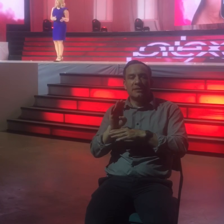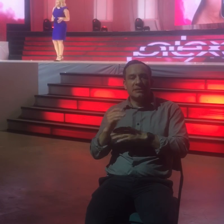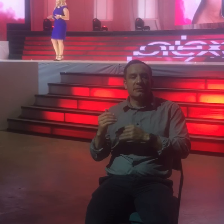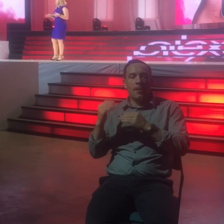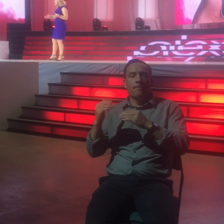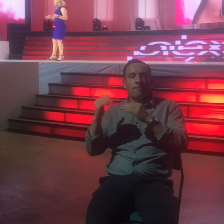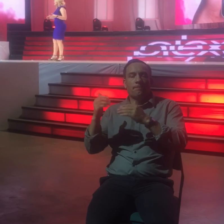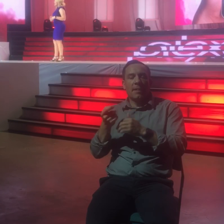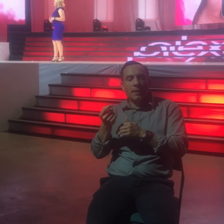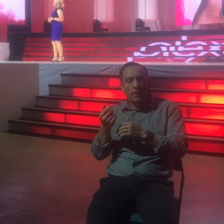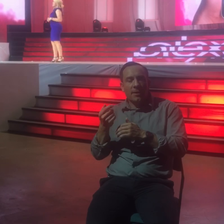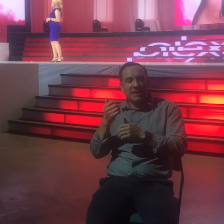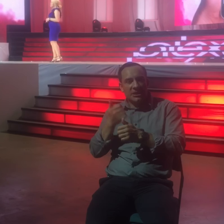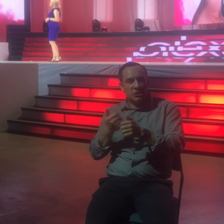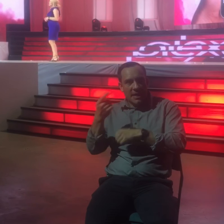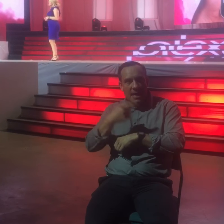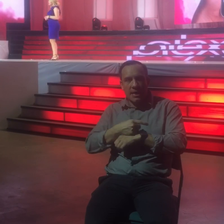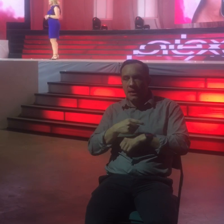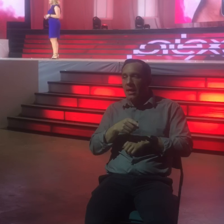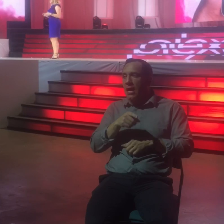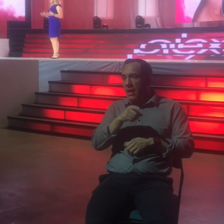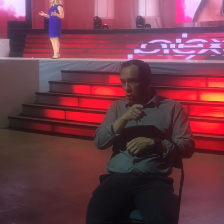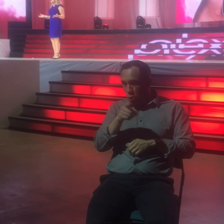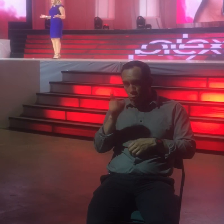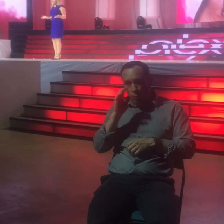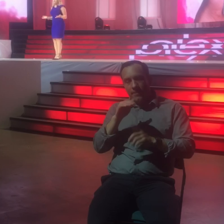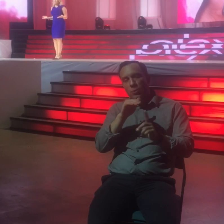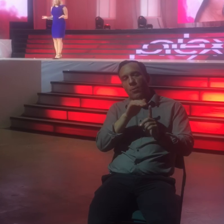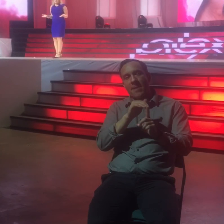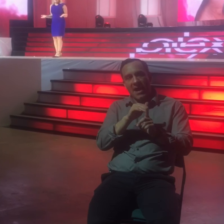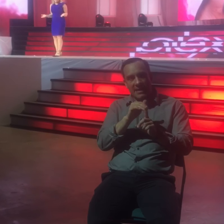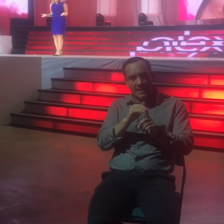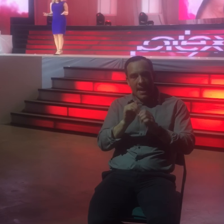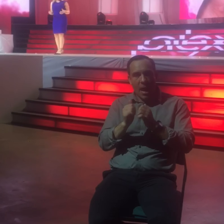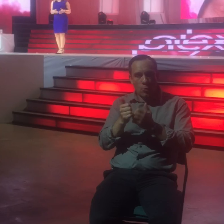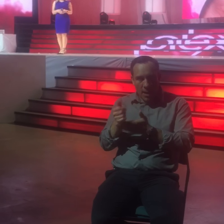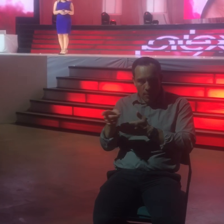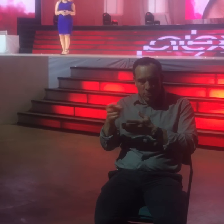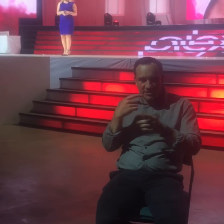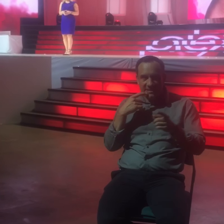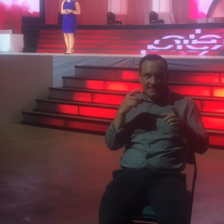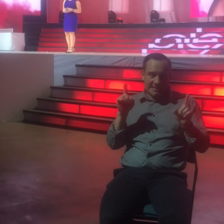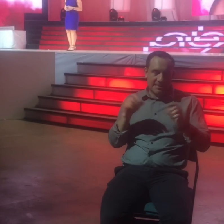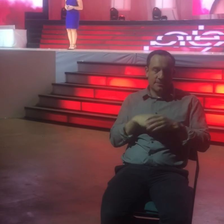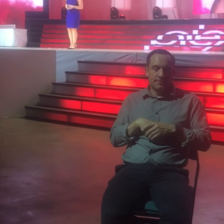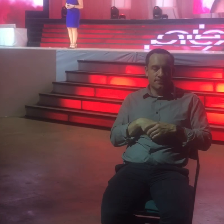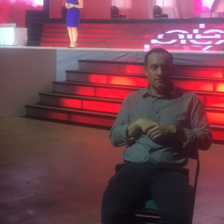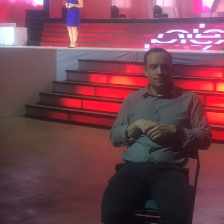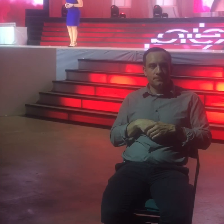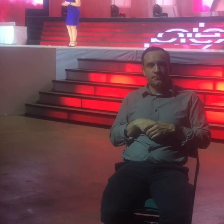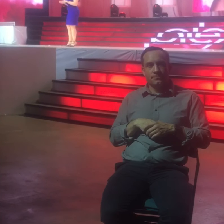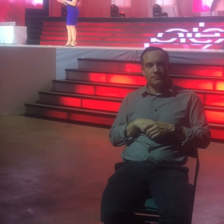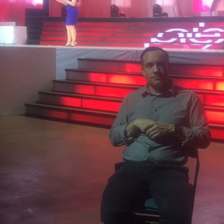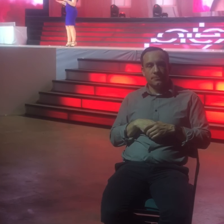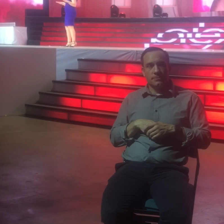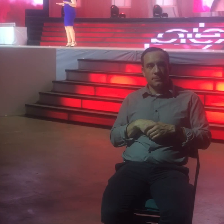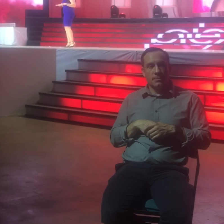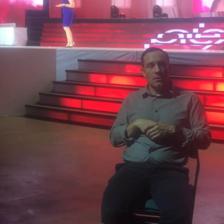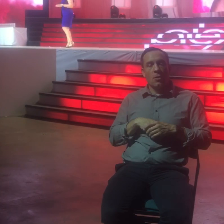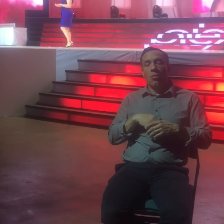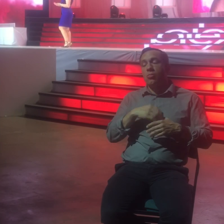way. And you'll be taught and reminded what to do and how you can help her succeed as a great sponsor. The